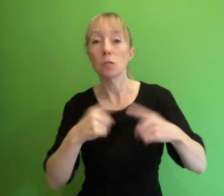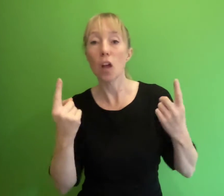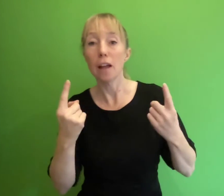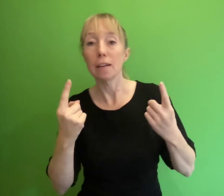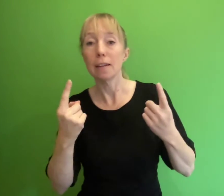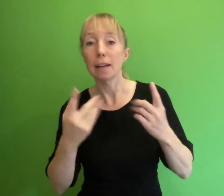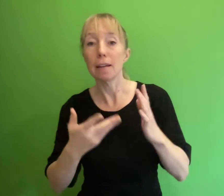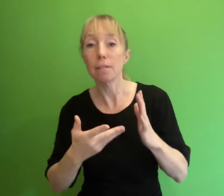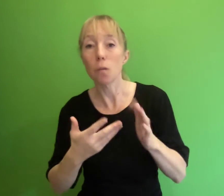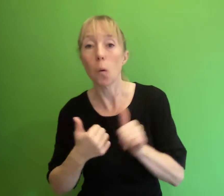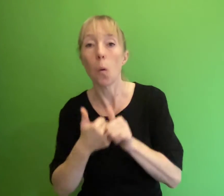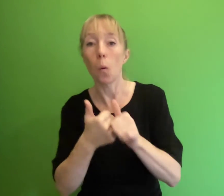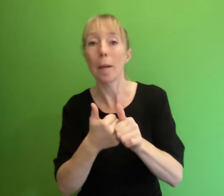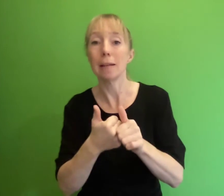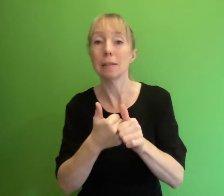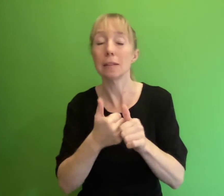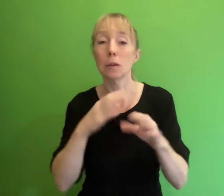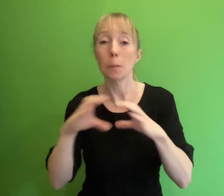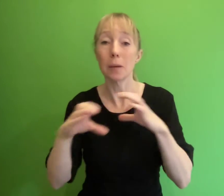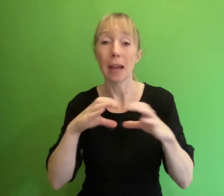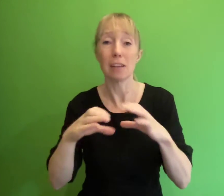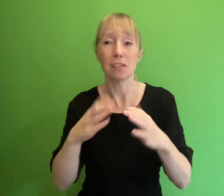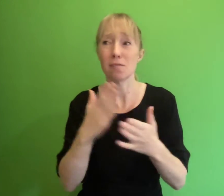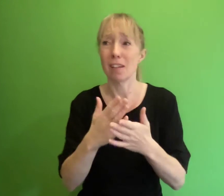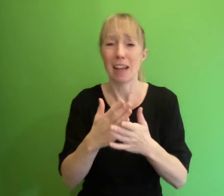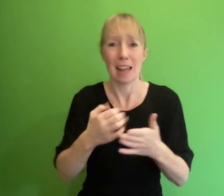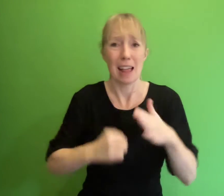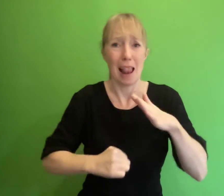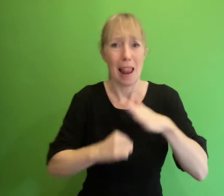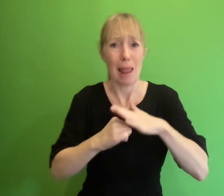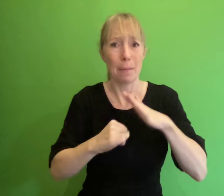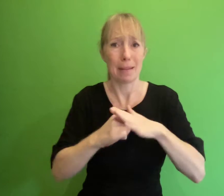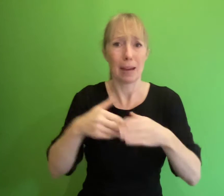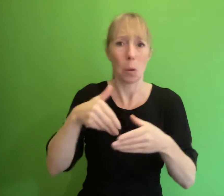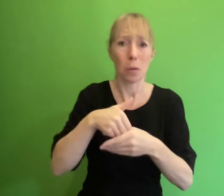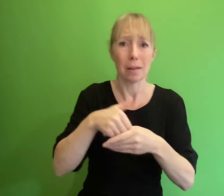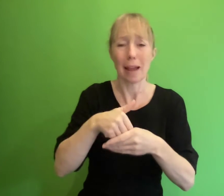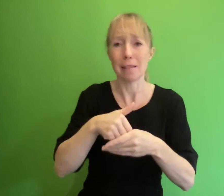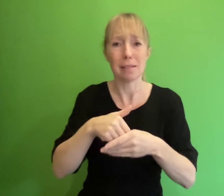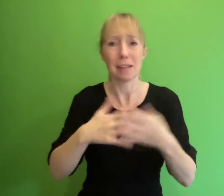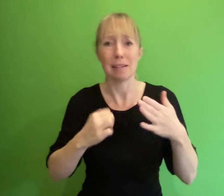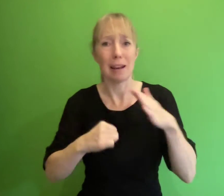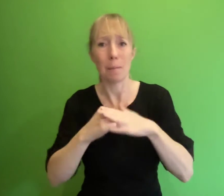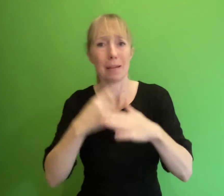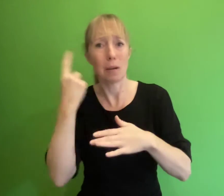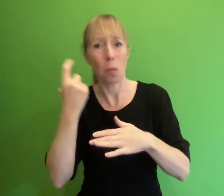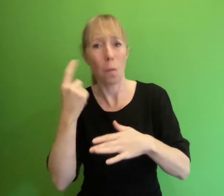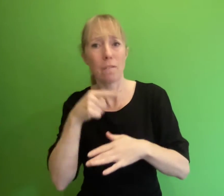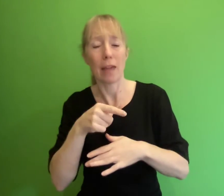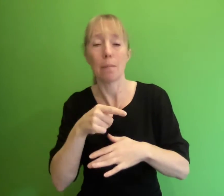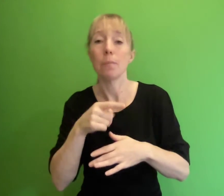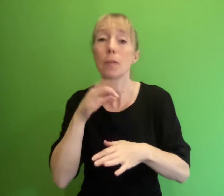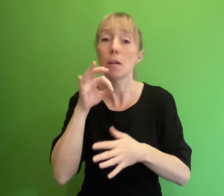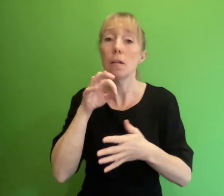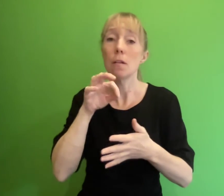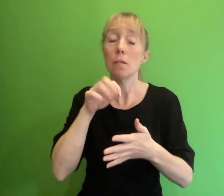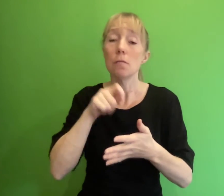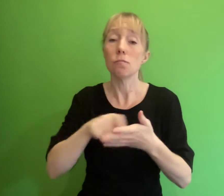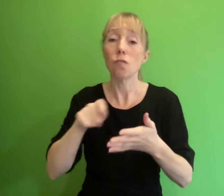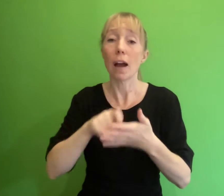very limited content and very, very limited consideration given. Writers' Survey respondent.